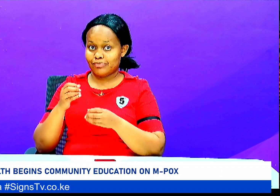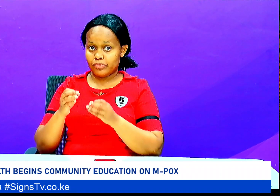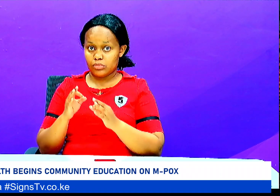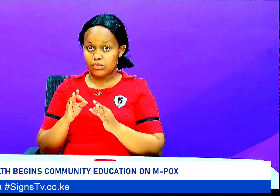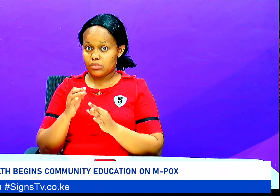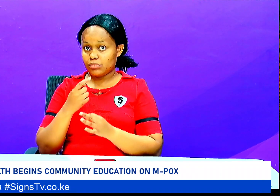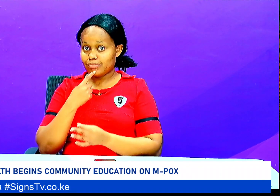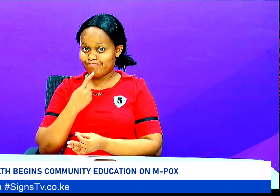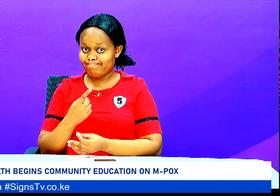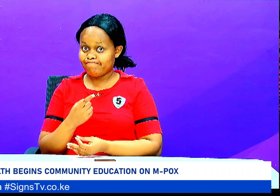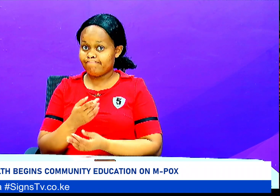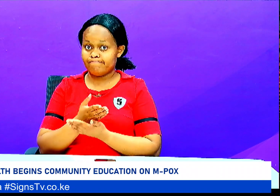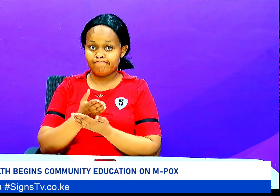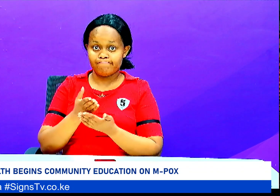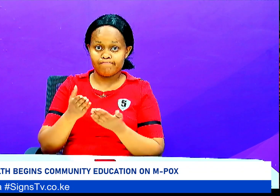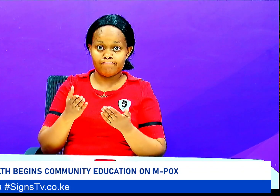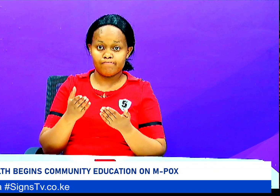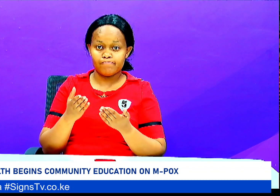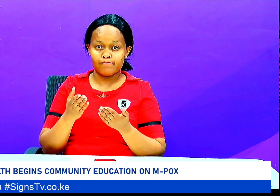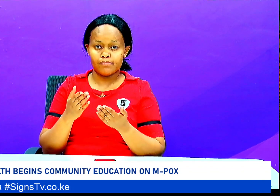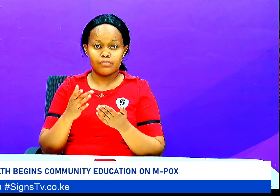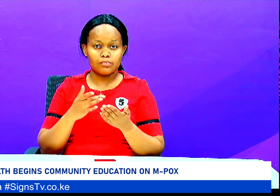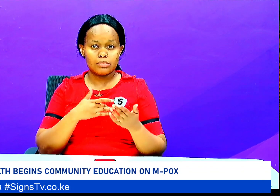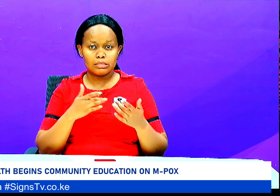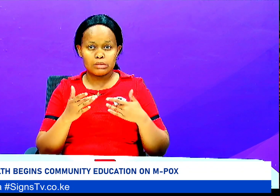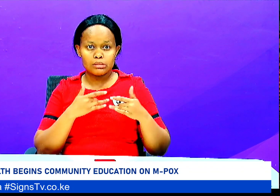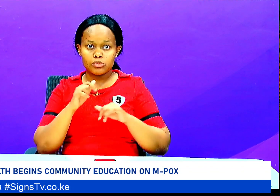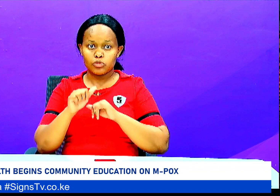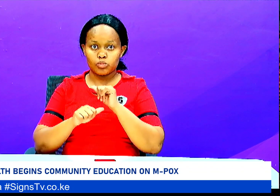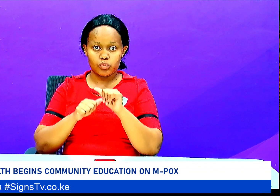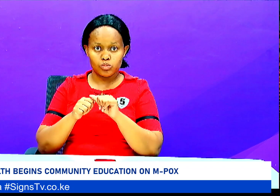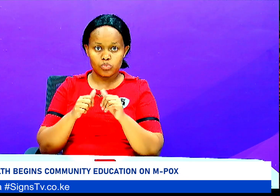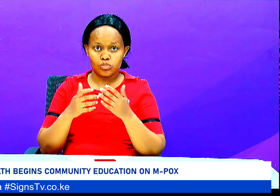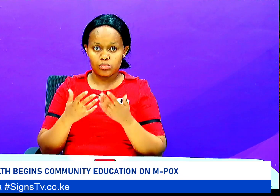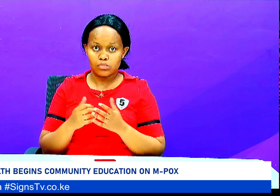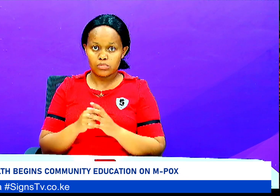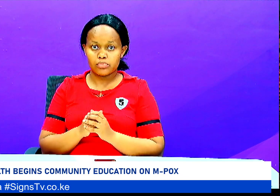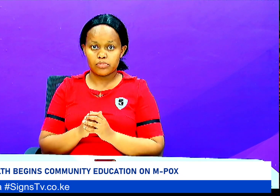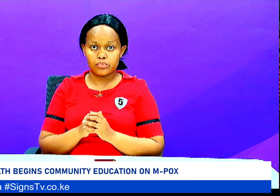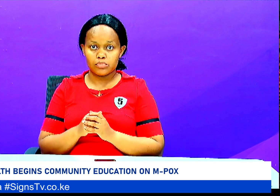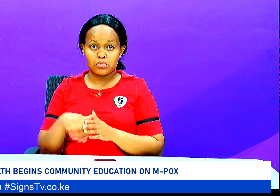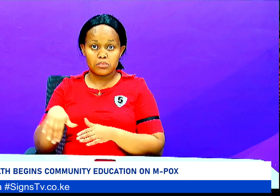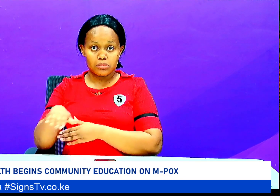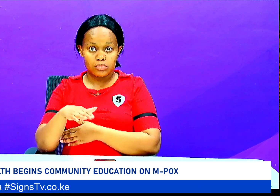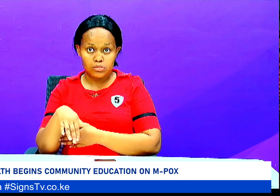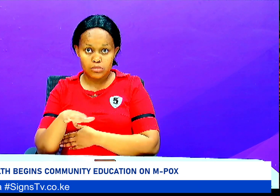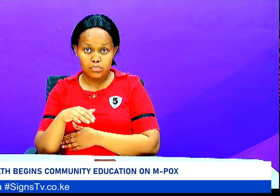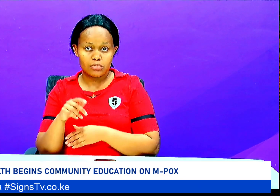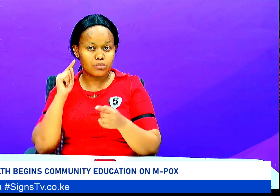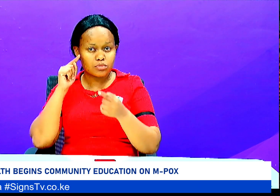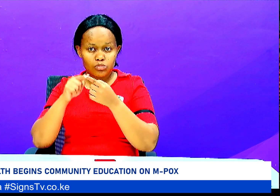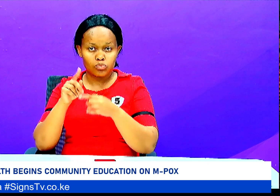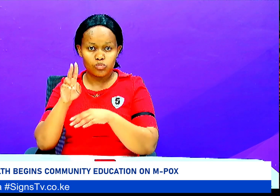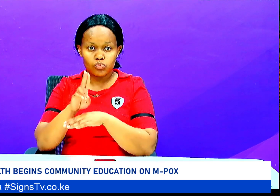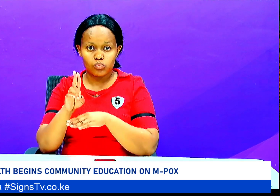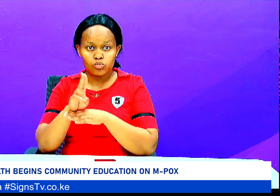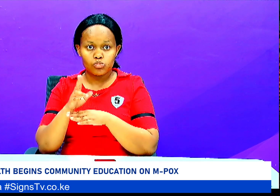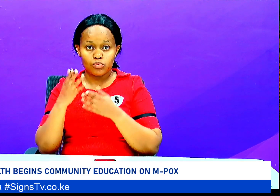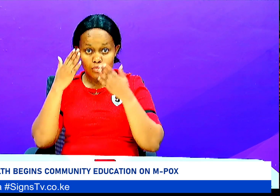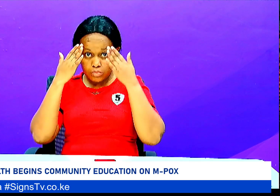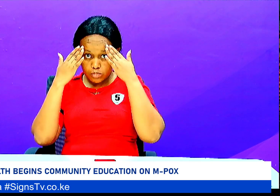The health officials say that they are particularly concerned about potential transmission in rural